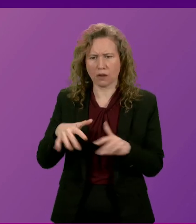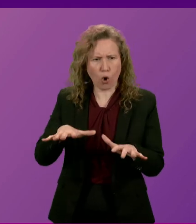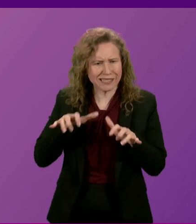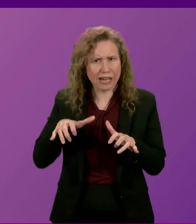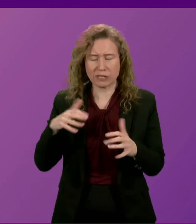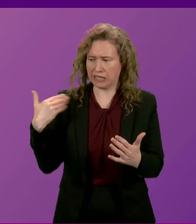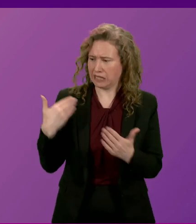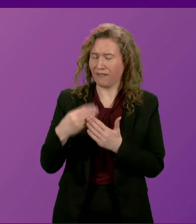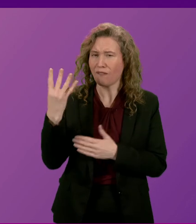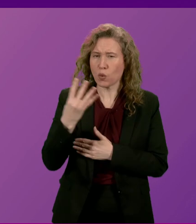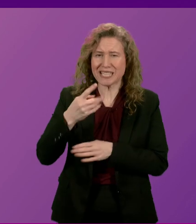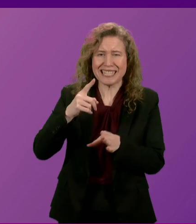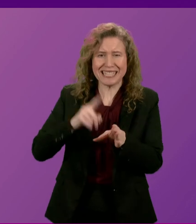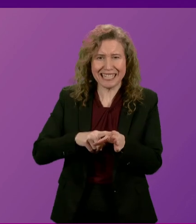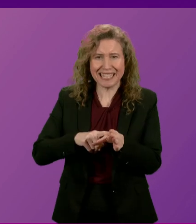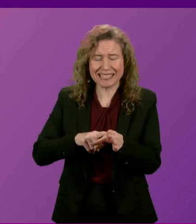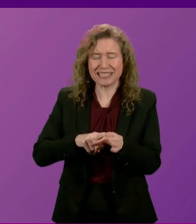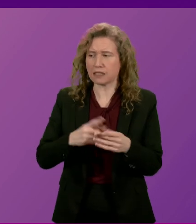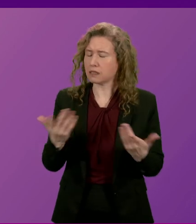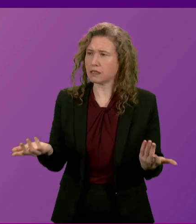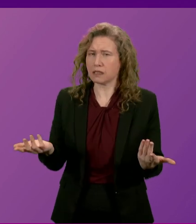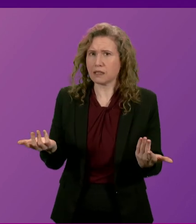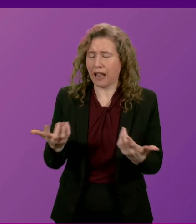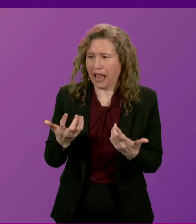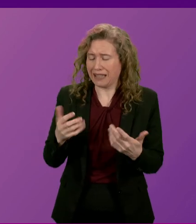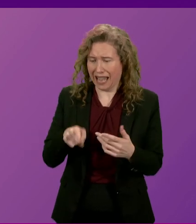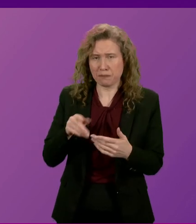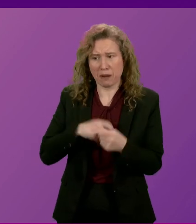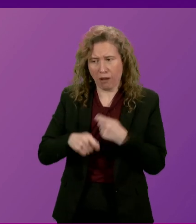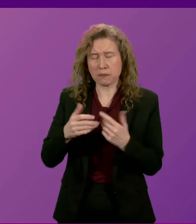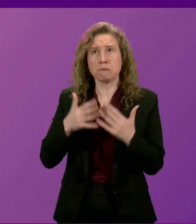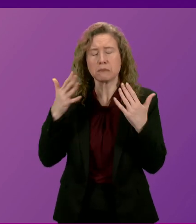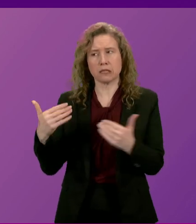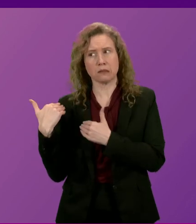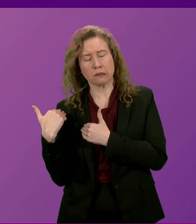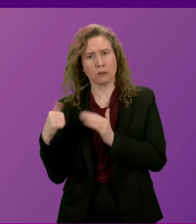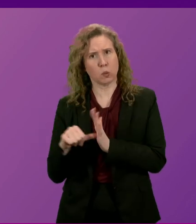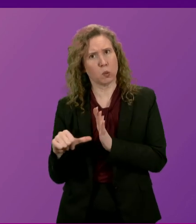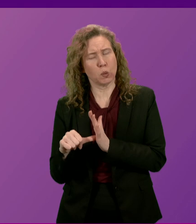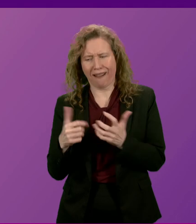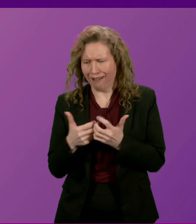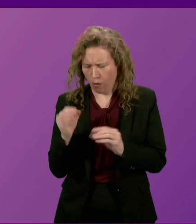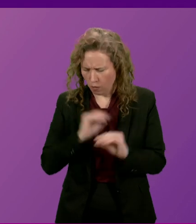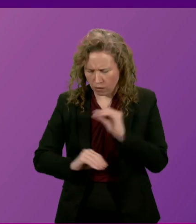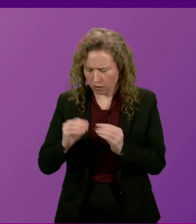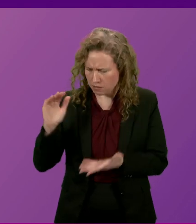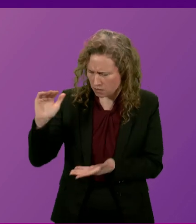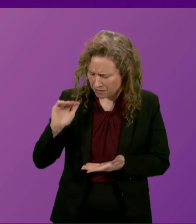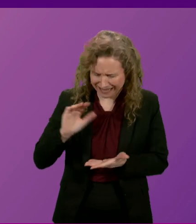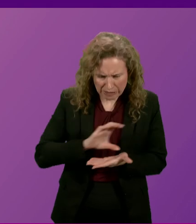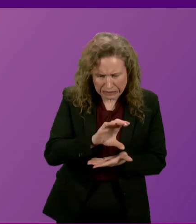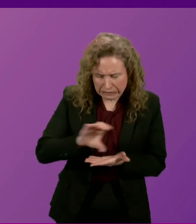for the last 14 years from Mr. the Conservative Sarwar. Government, places significant challenges on the resources that we have put in place. But we